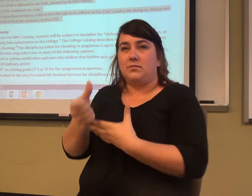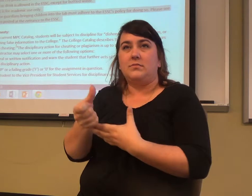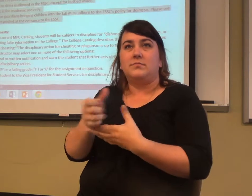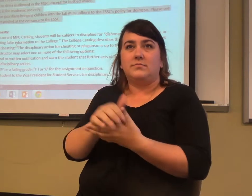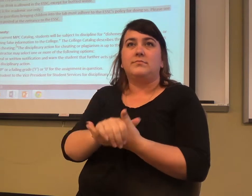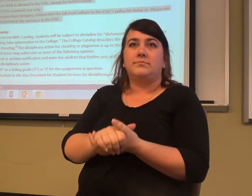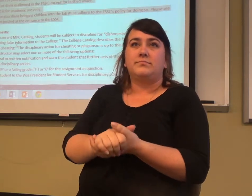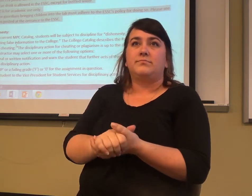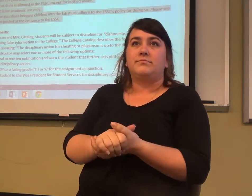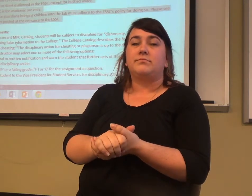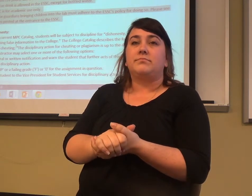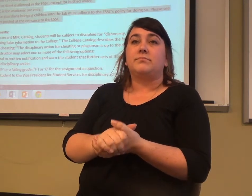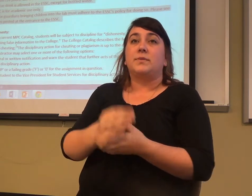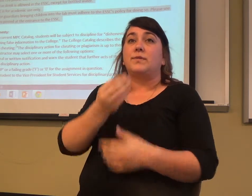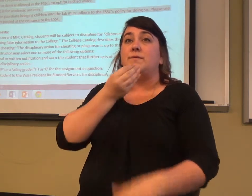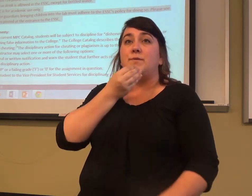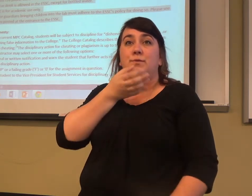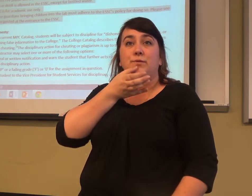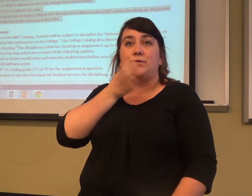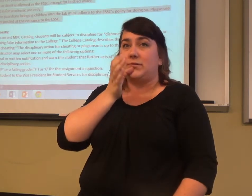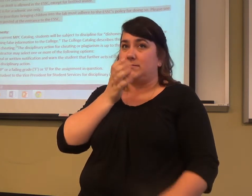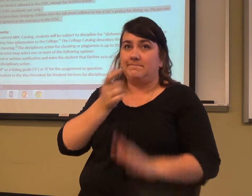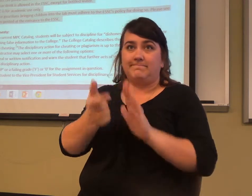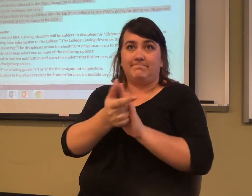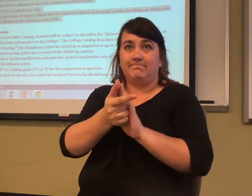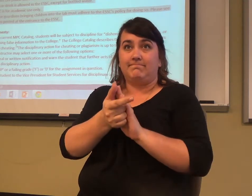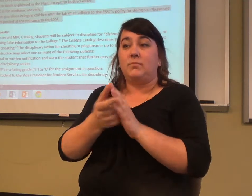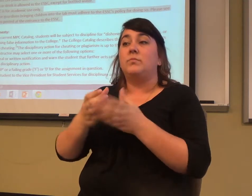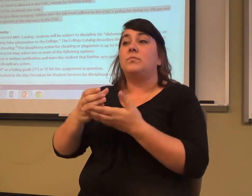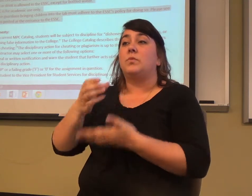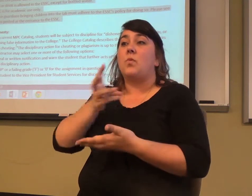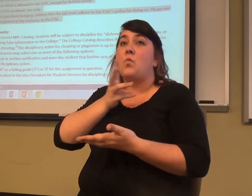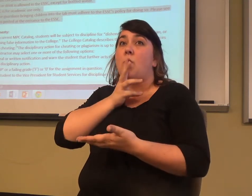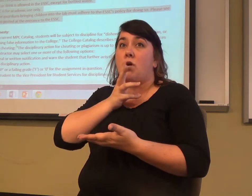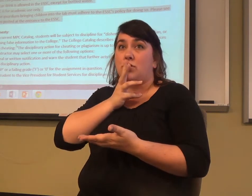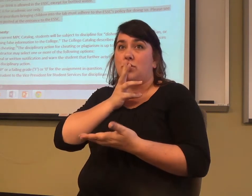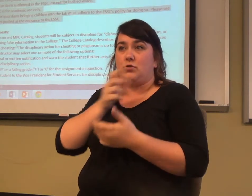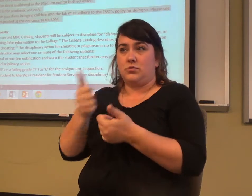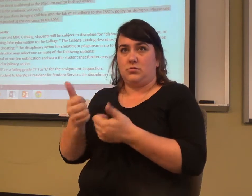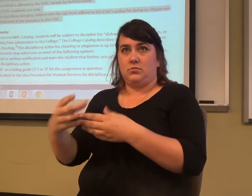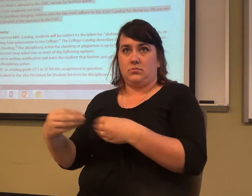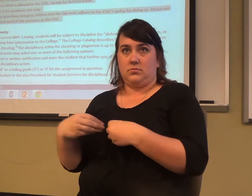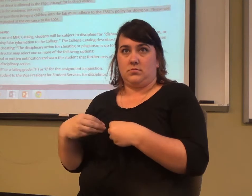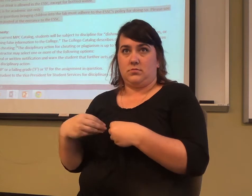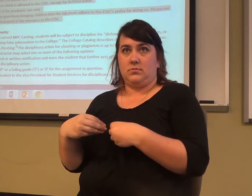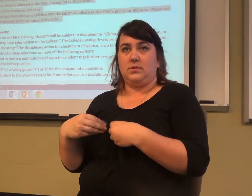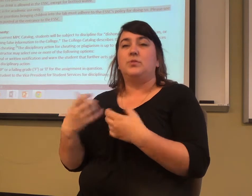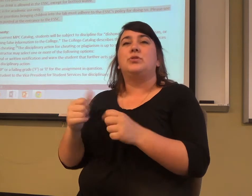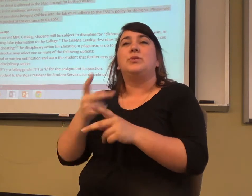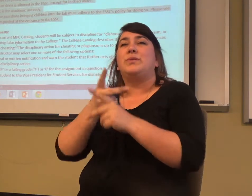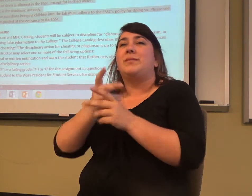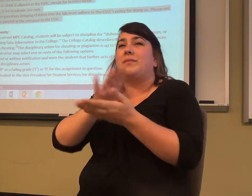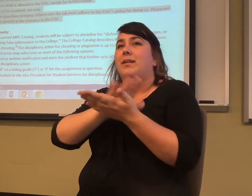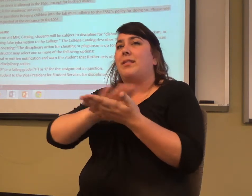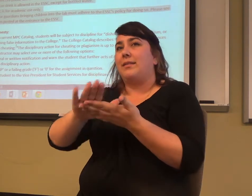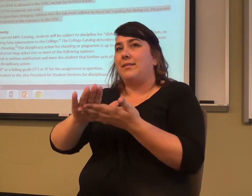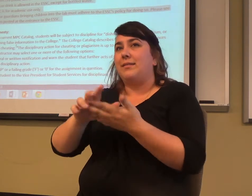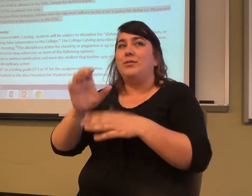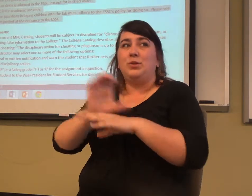students. Please no food or drink except bottled water in the lab. Okay, we're trying to keep it clean, we're trying to keep our computers functioning